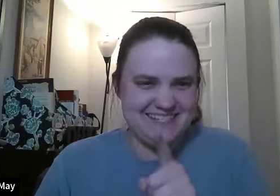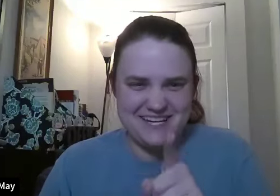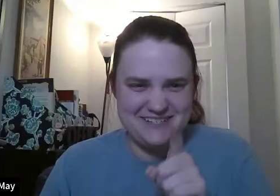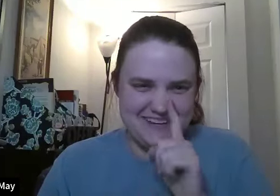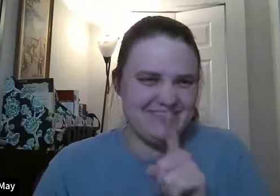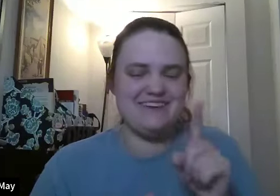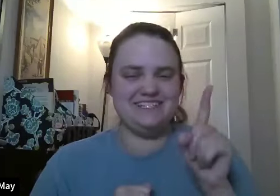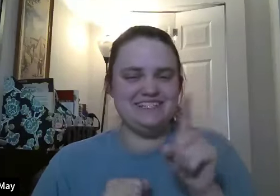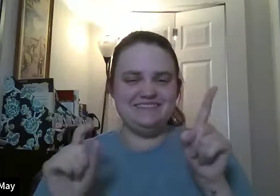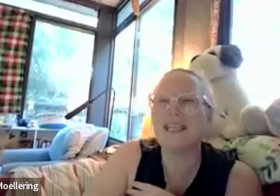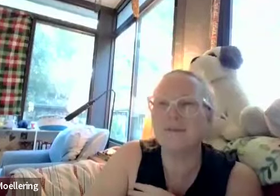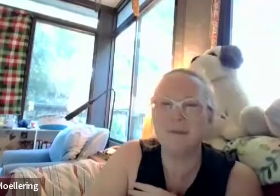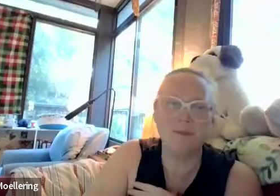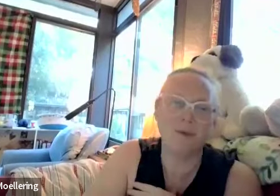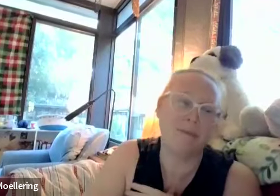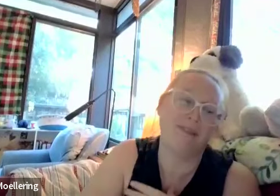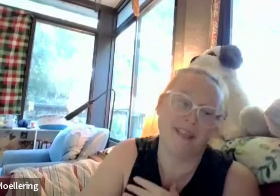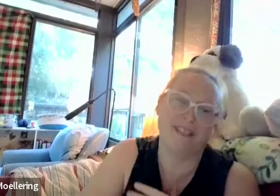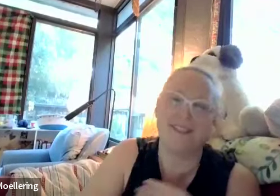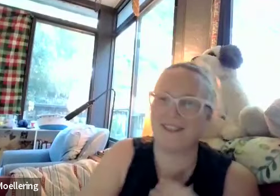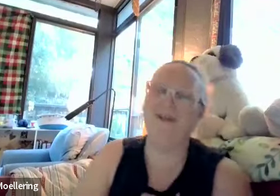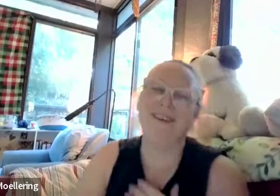she judging me? No, I just can't remember what month is. So